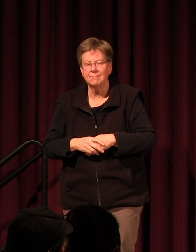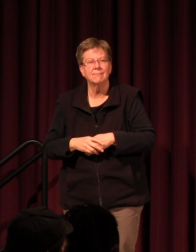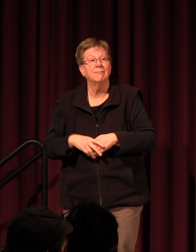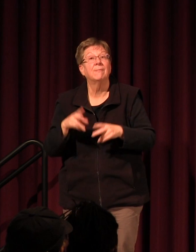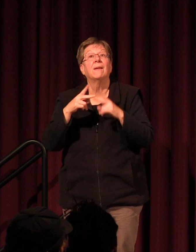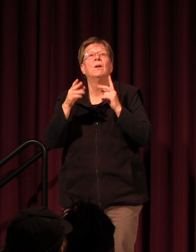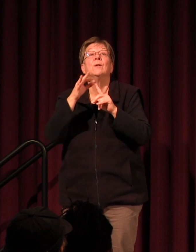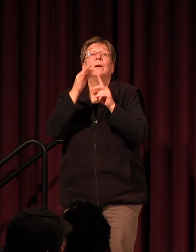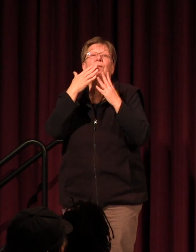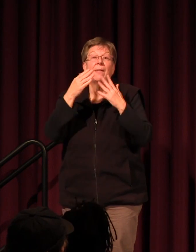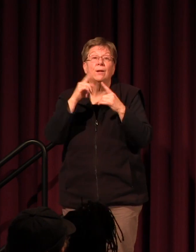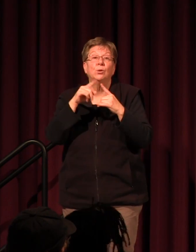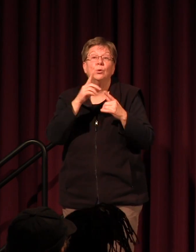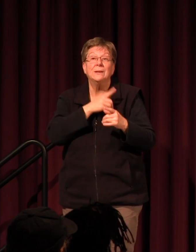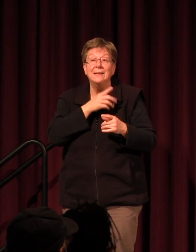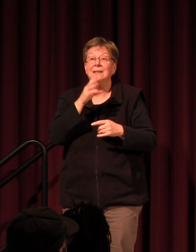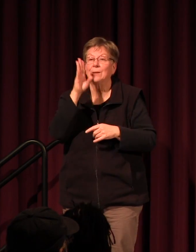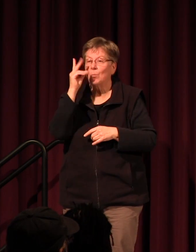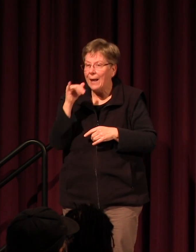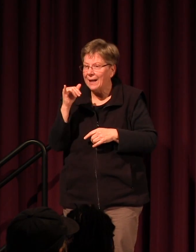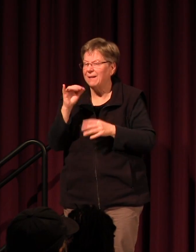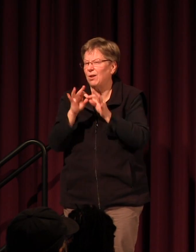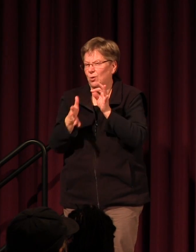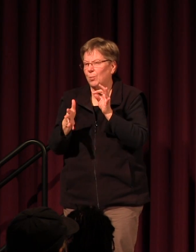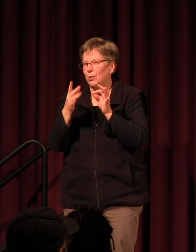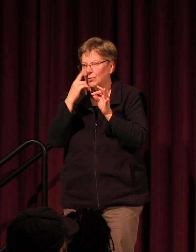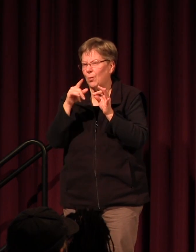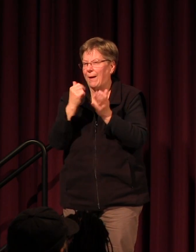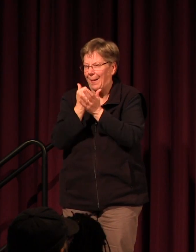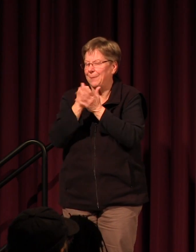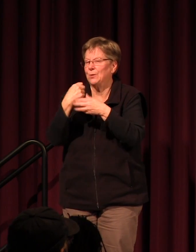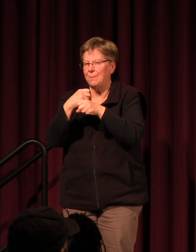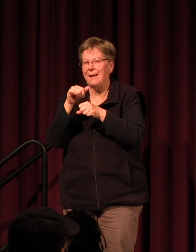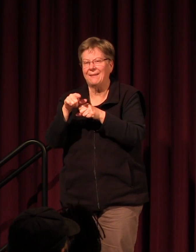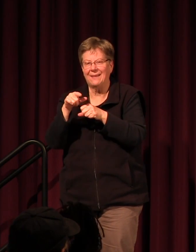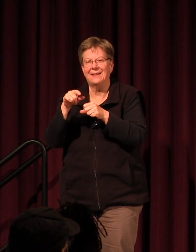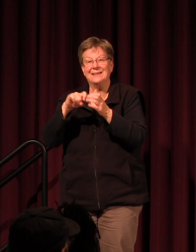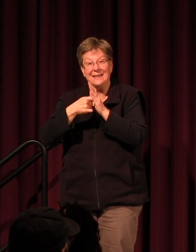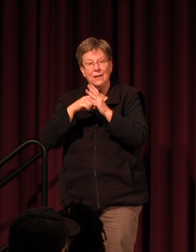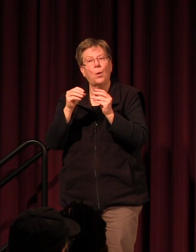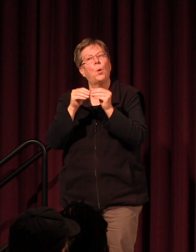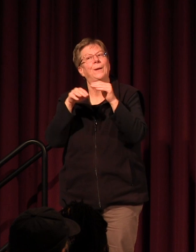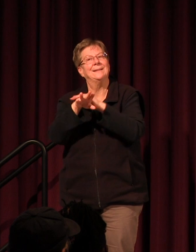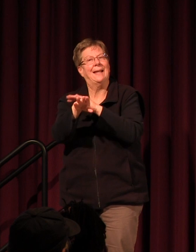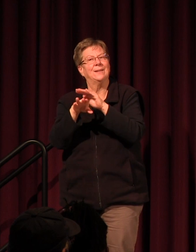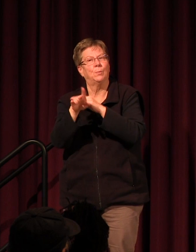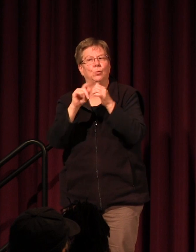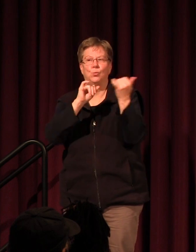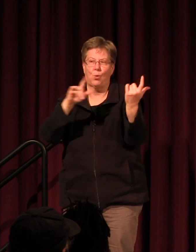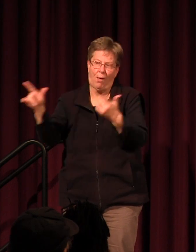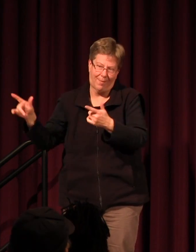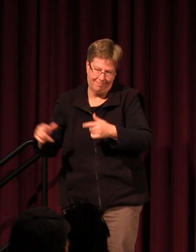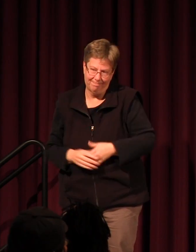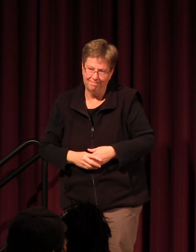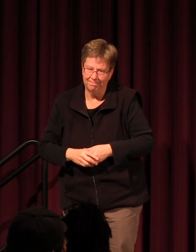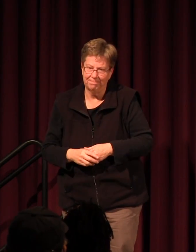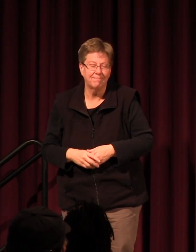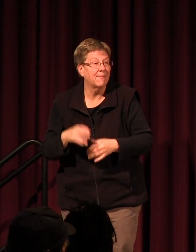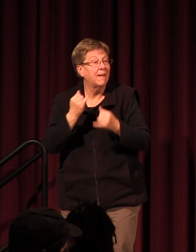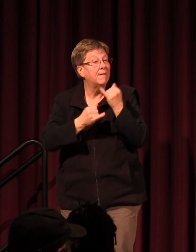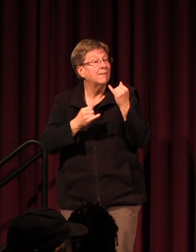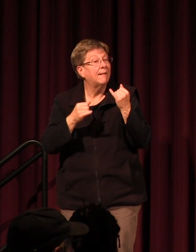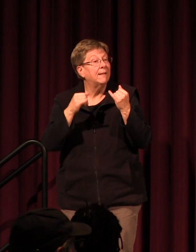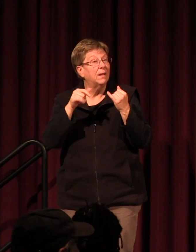A very special thank you to Denise and Brandy, our interpreters, for helping make this keynote presentation more accessible to all.